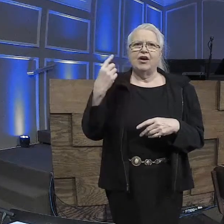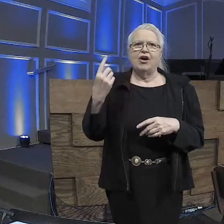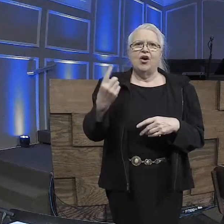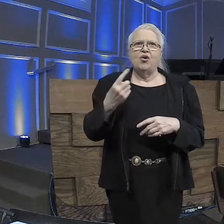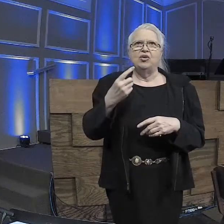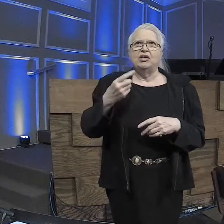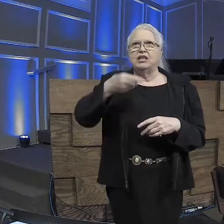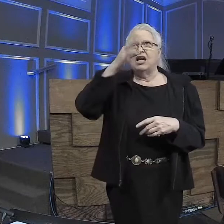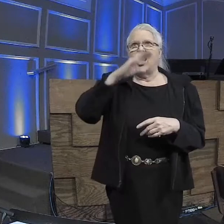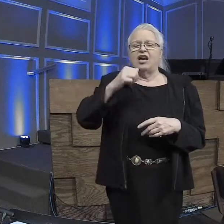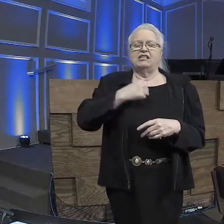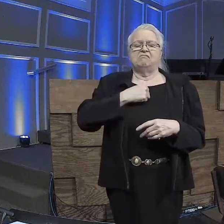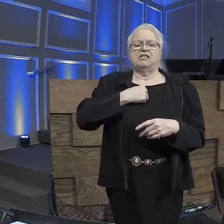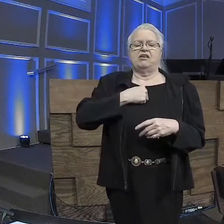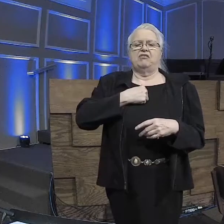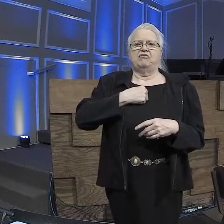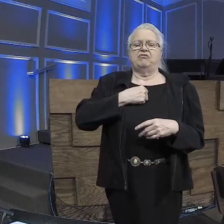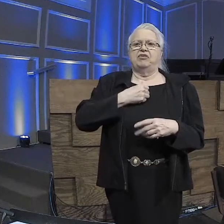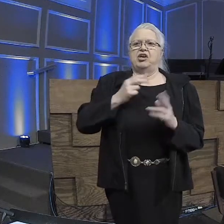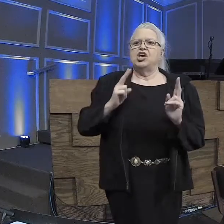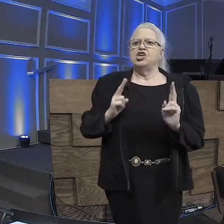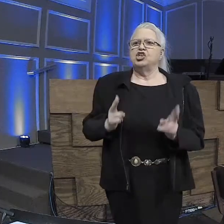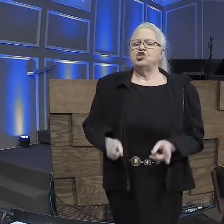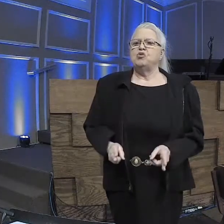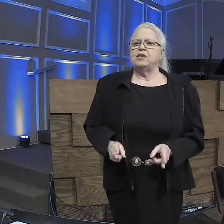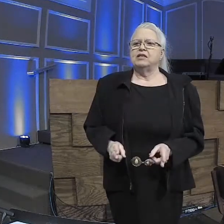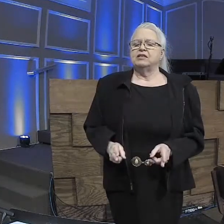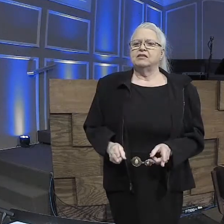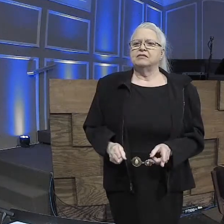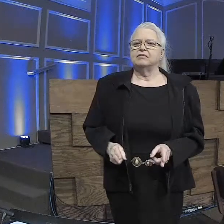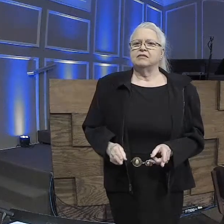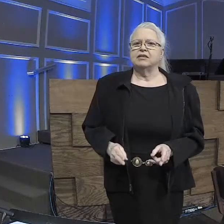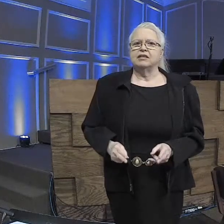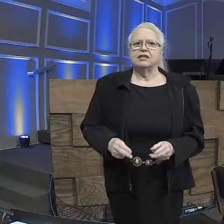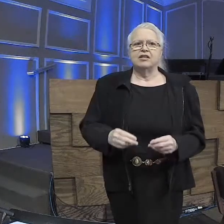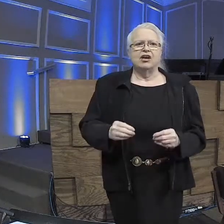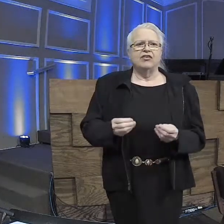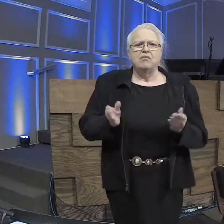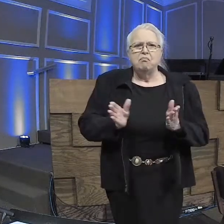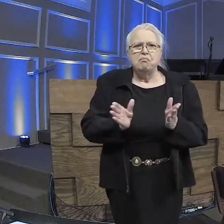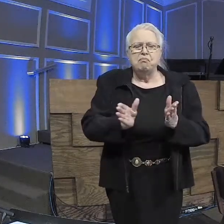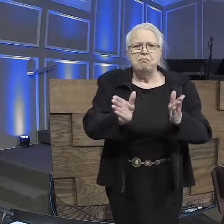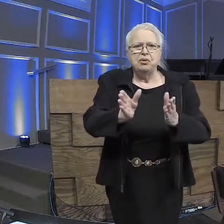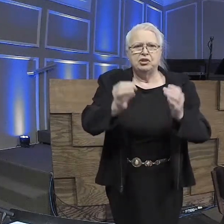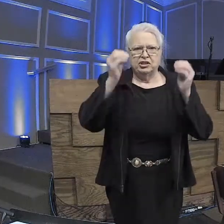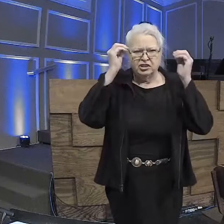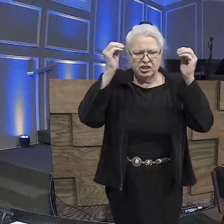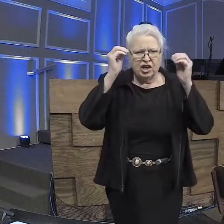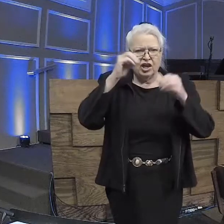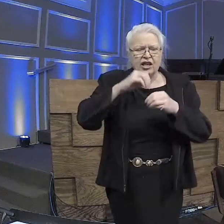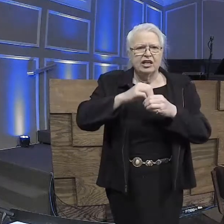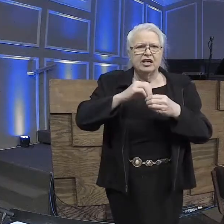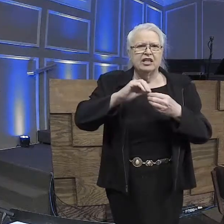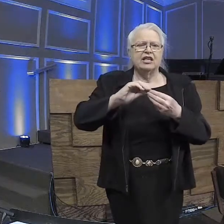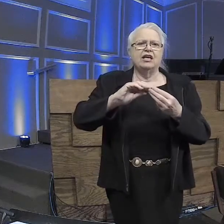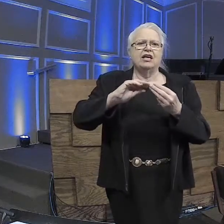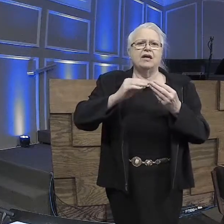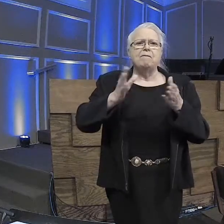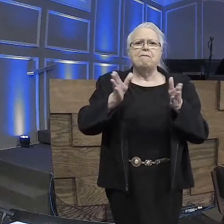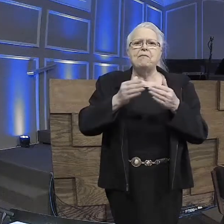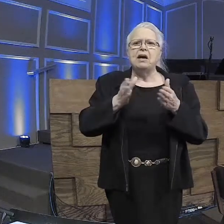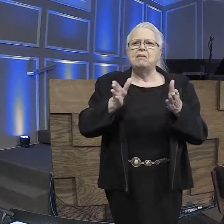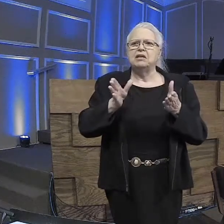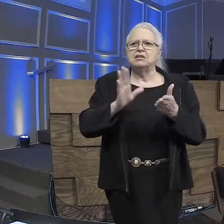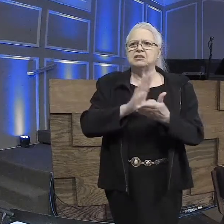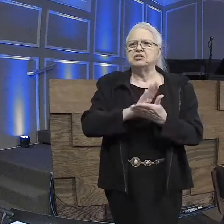humanism. It's the secular notion that's often propagated in the public schools or the workplace, the public square. And I'm just telling